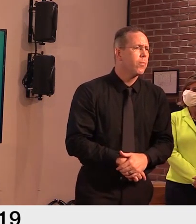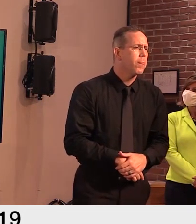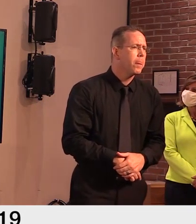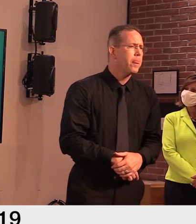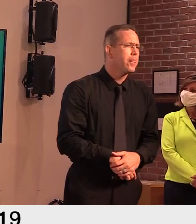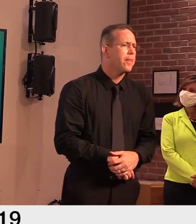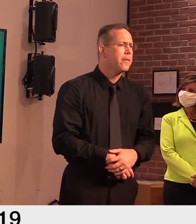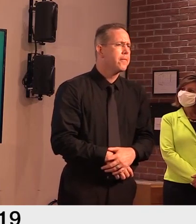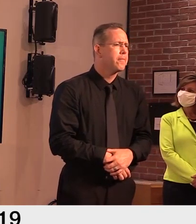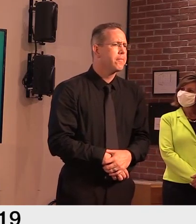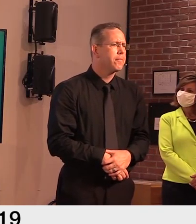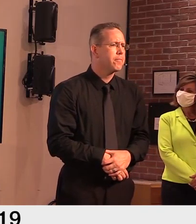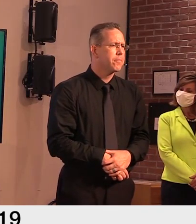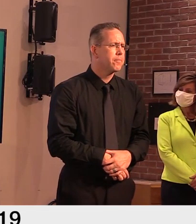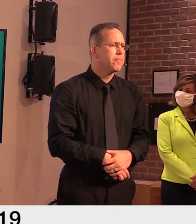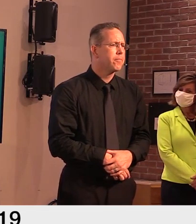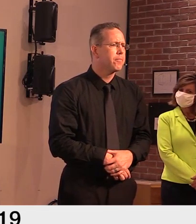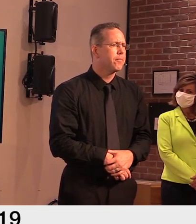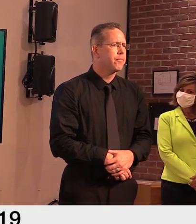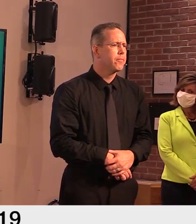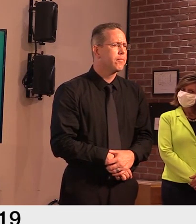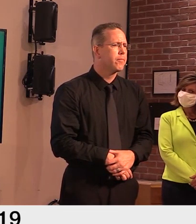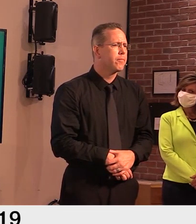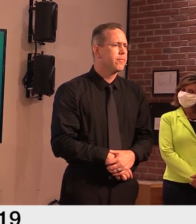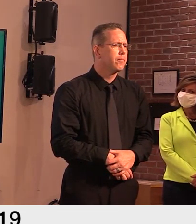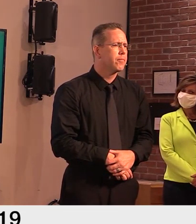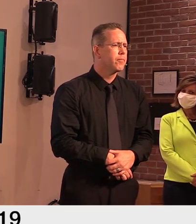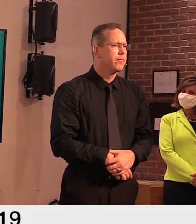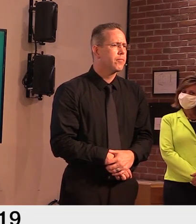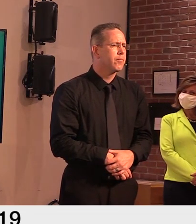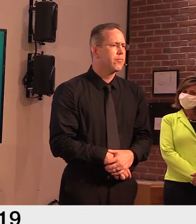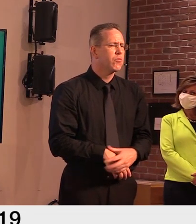consequences. But rethinking the approach is absolutely the way to go.